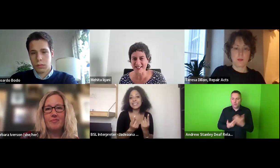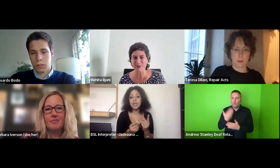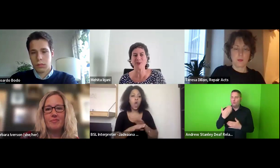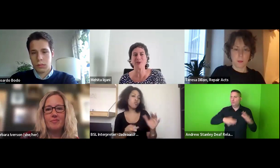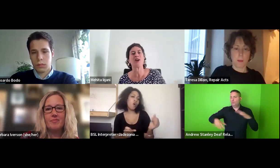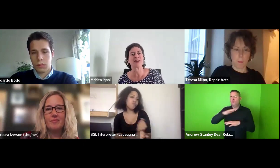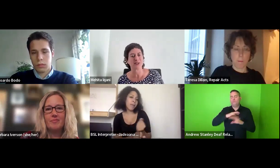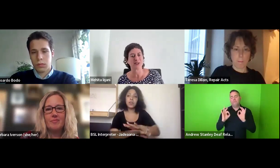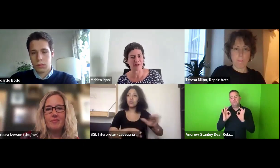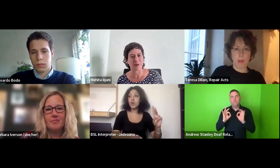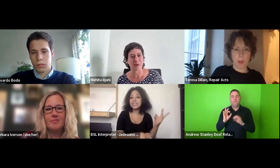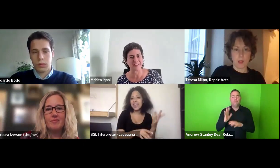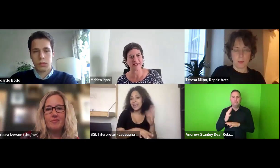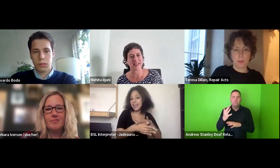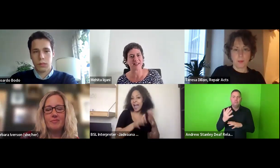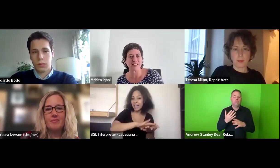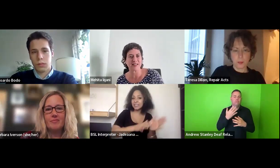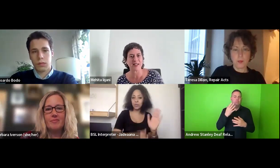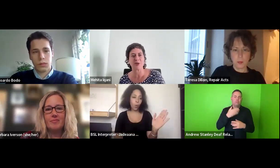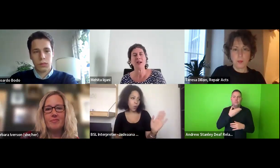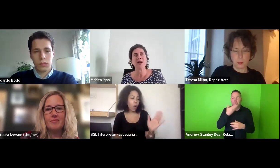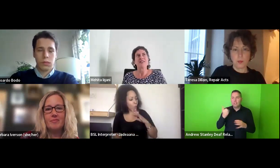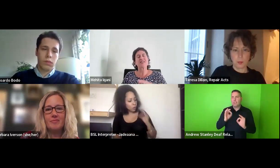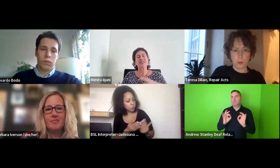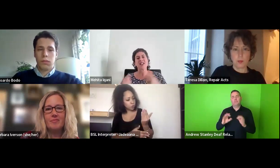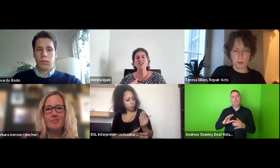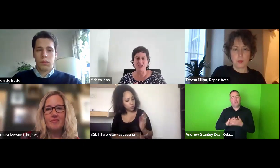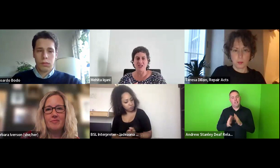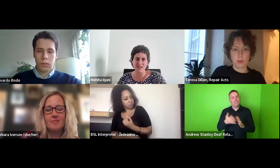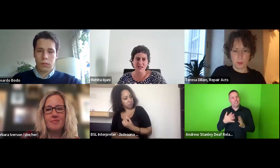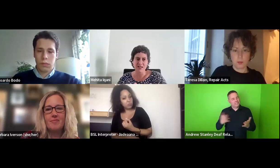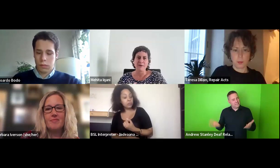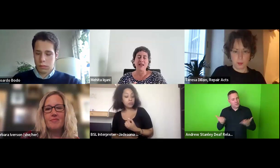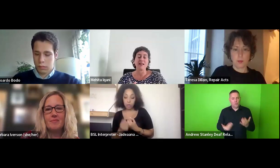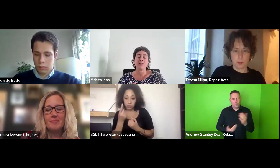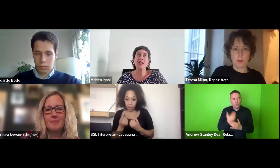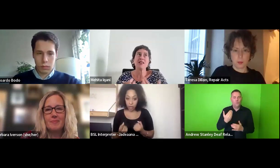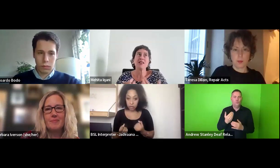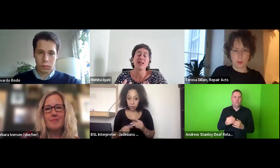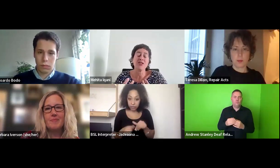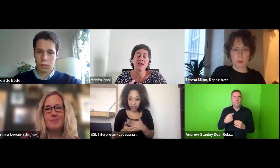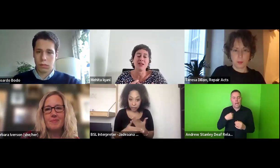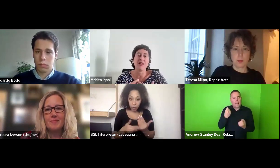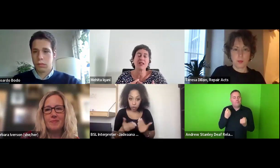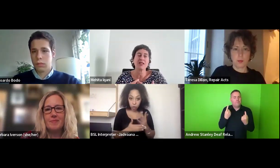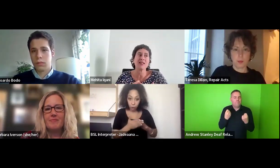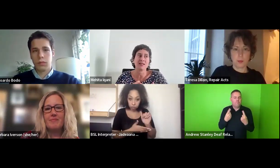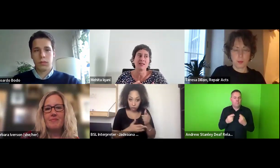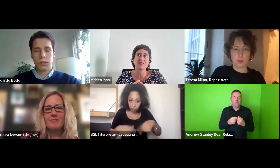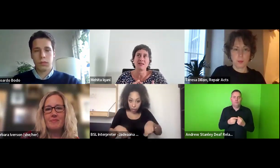or upcycled or cast off from others and fixed, right? So there's a tension, and it really is the tension